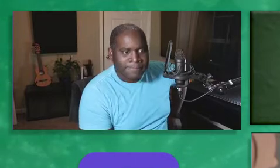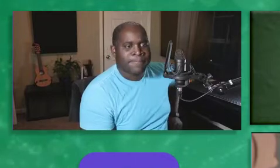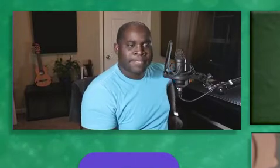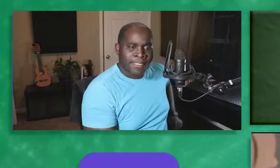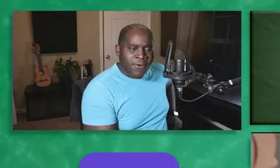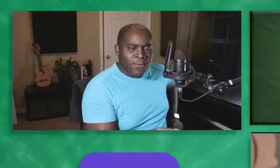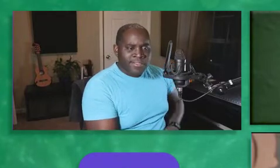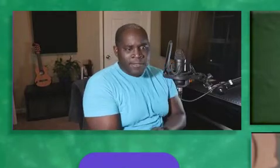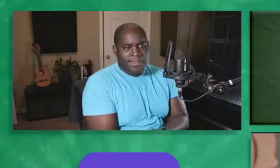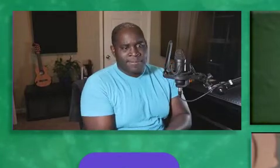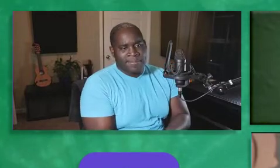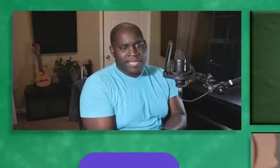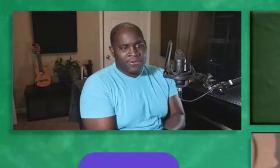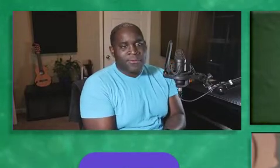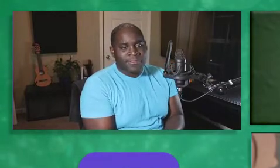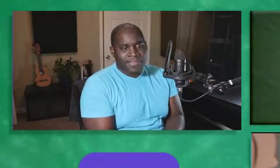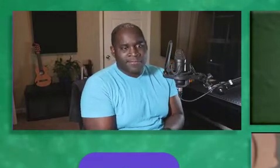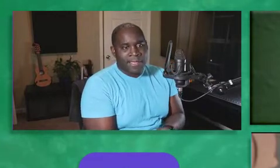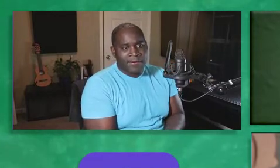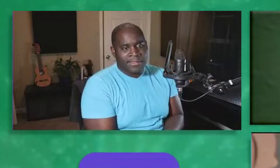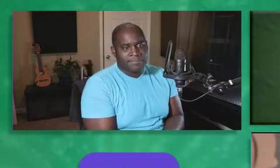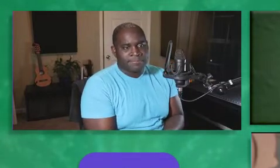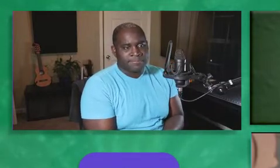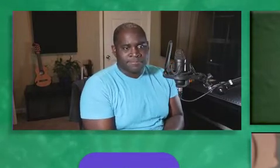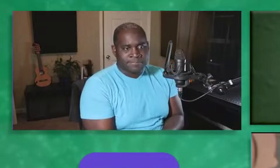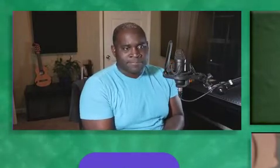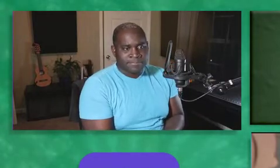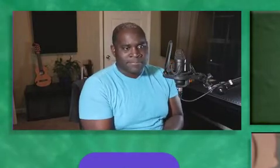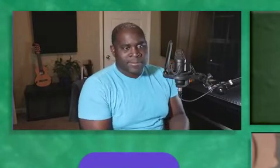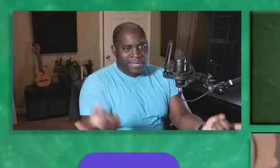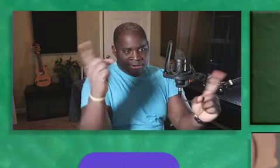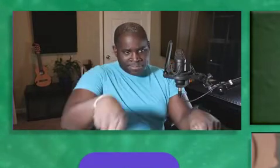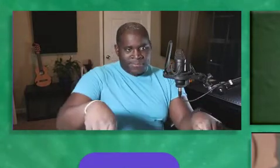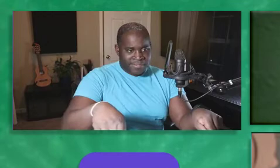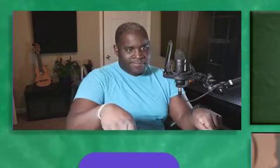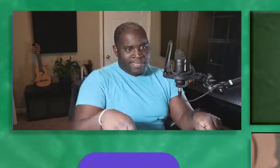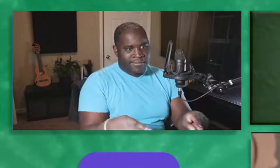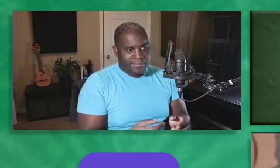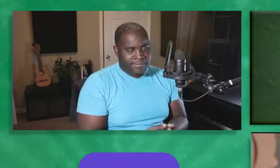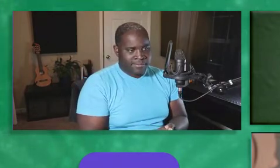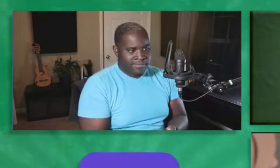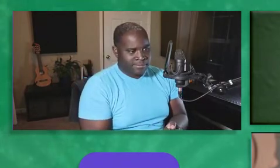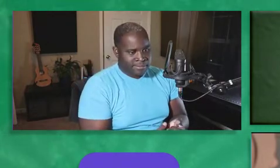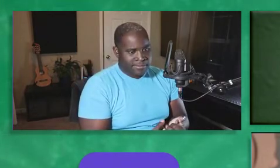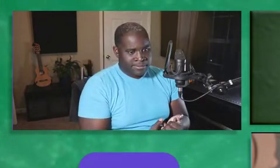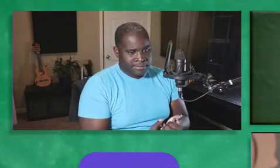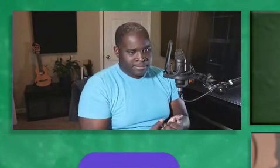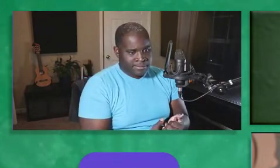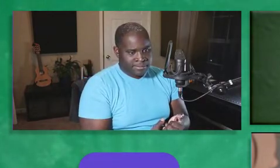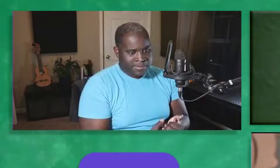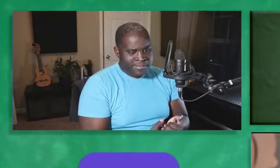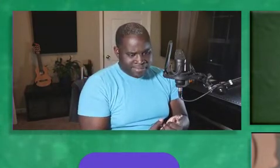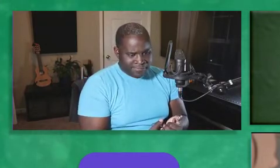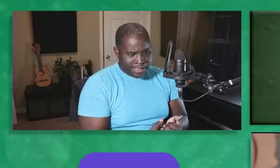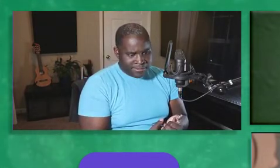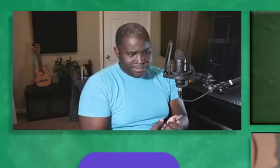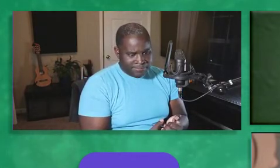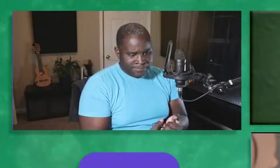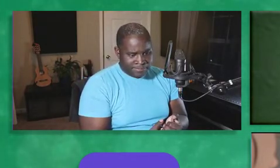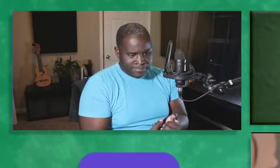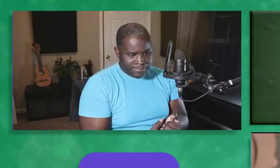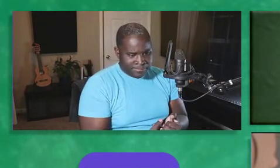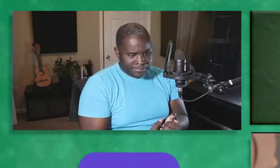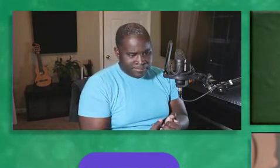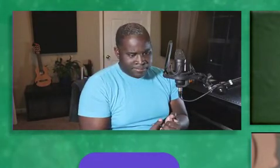event. Oh, what's outcome? I don't know the sign for outcome. But I know this means event. What's the sign for